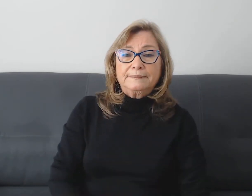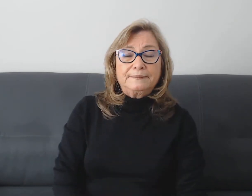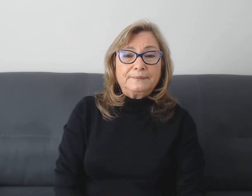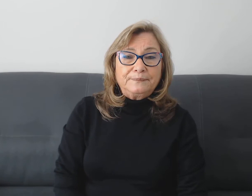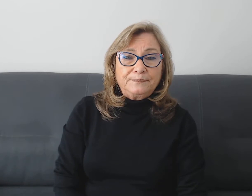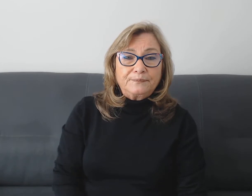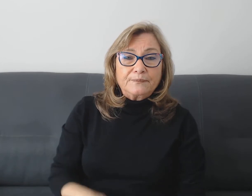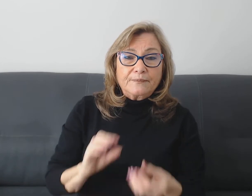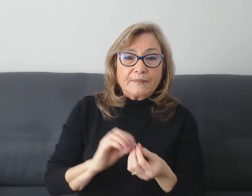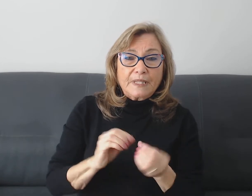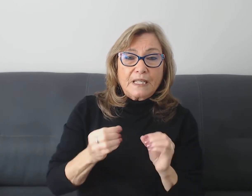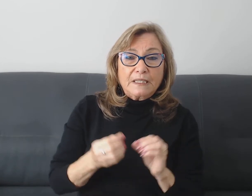Number four.